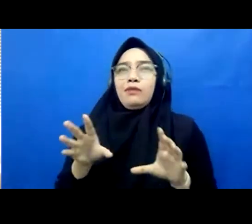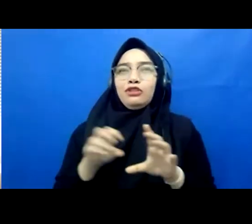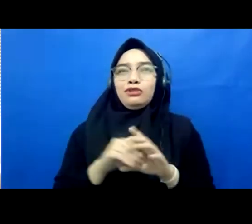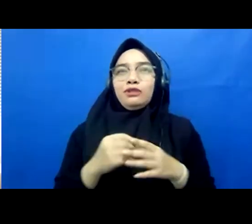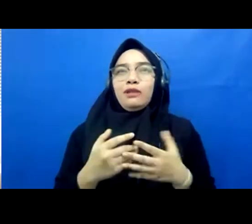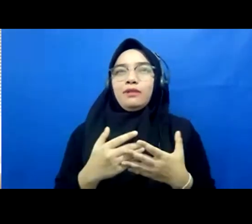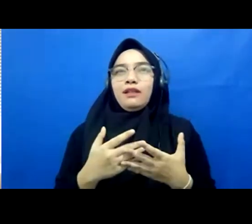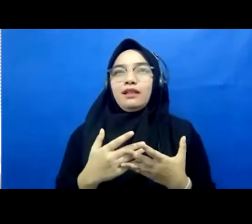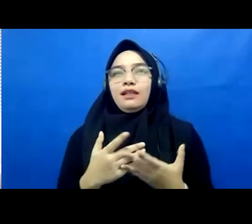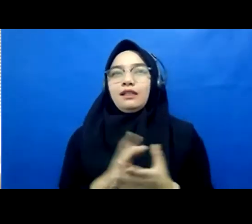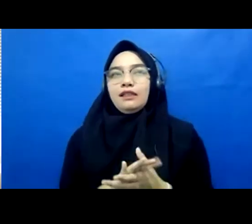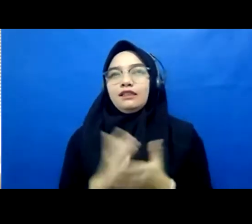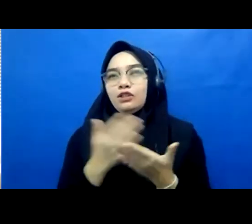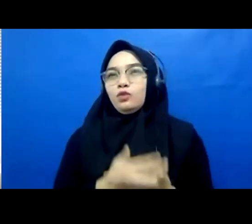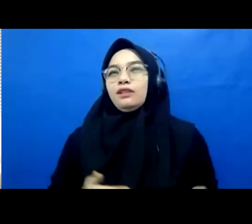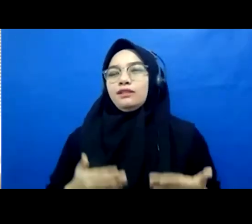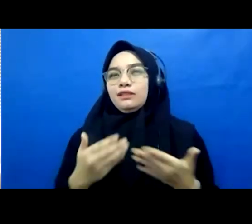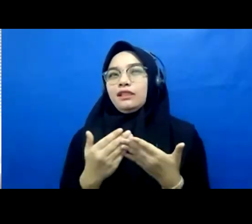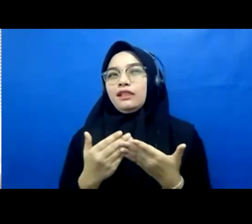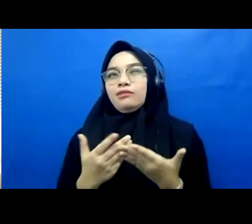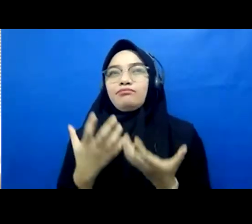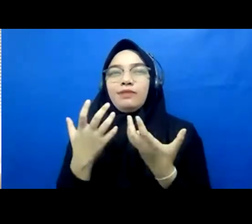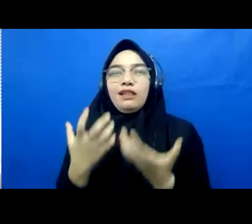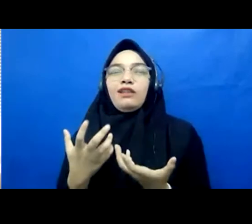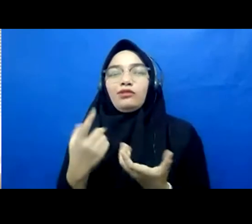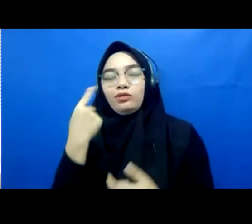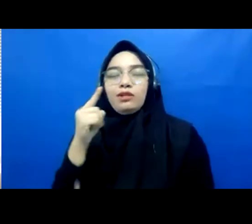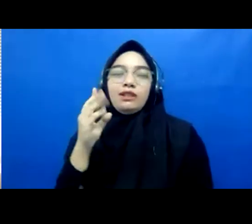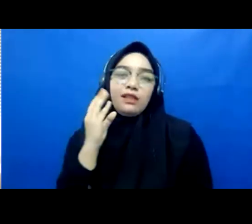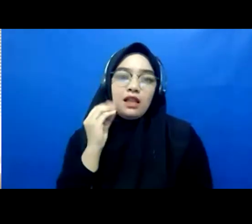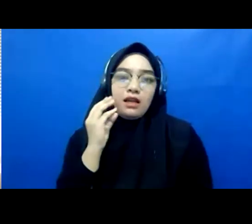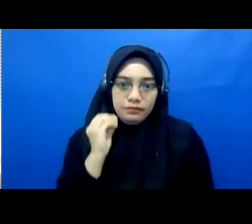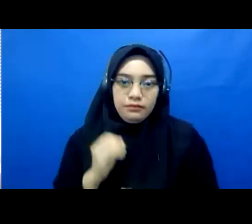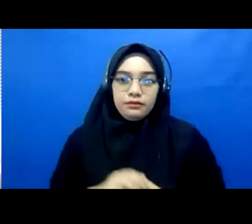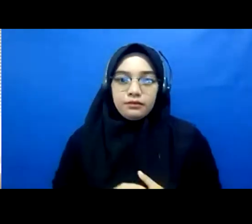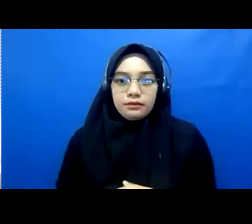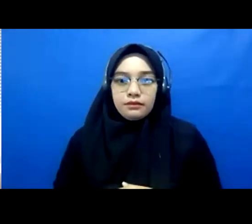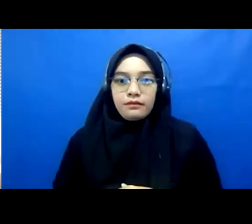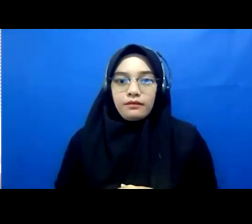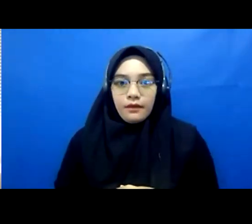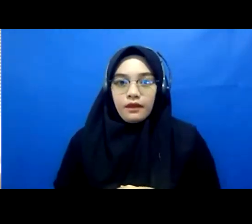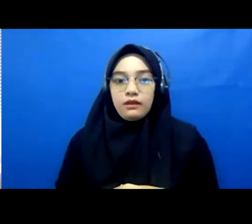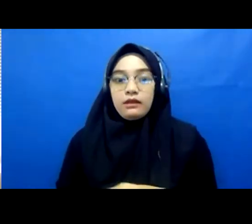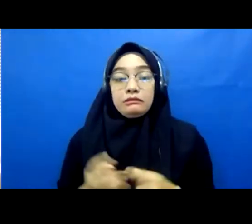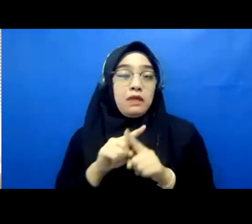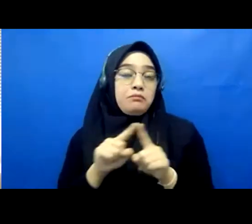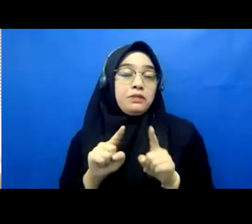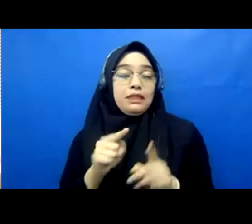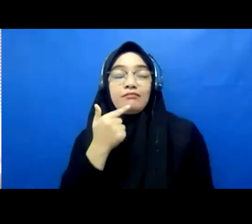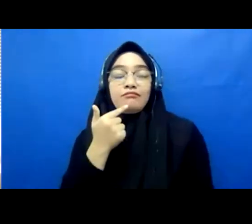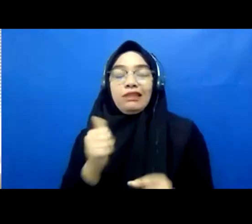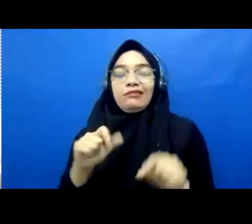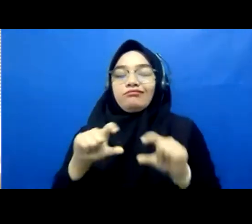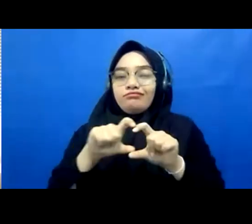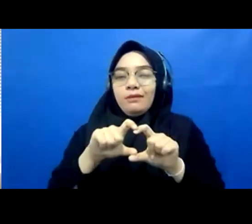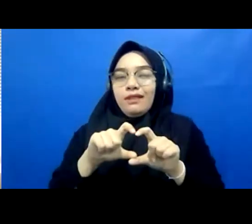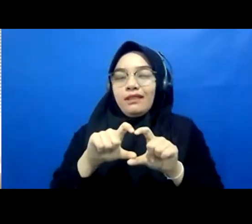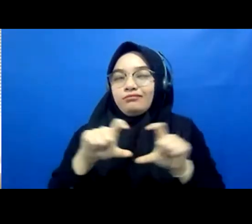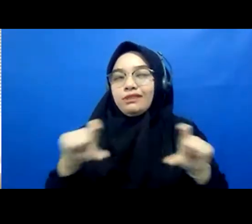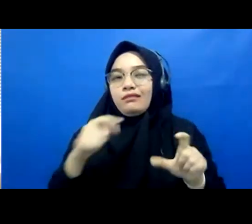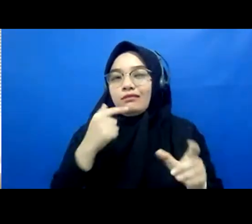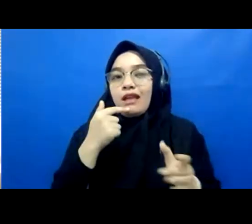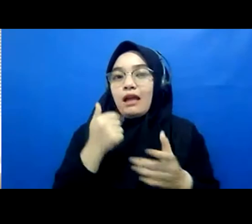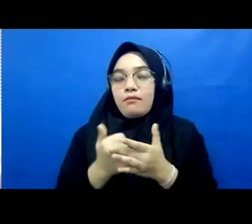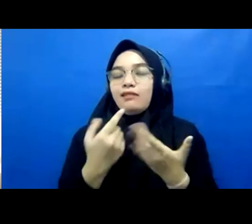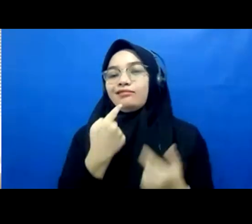the other thing that I want to highlight is the implement of the policy of people with disability in Cambodia